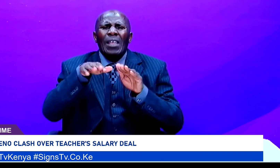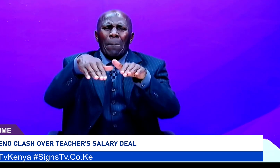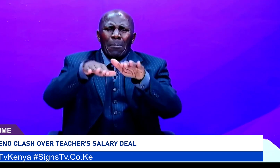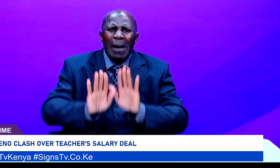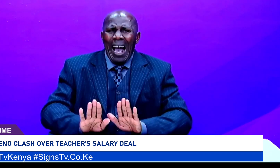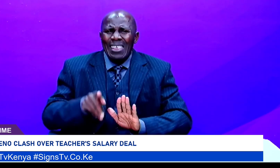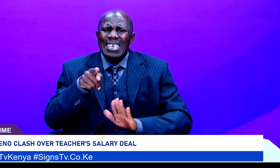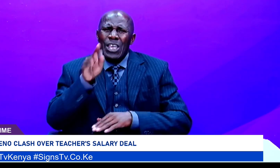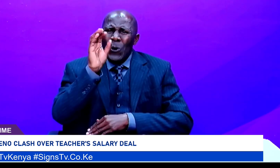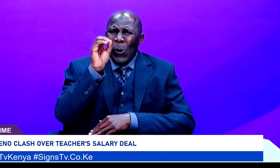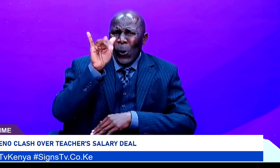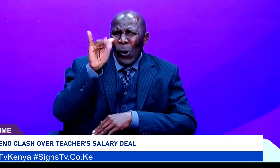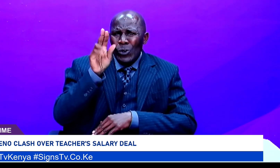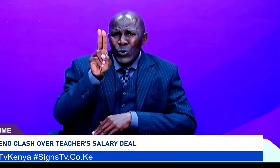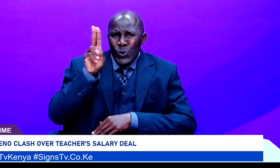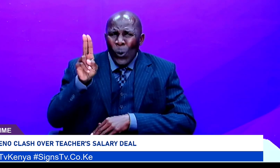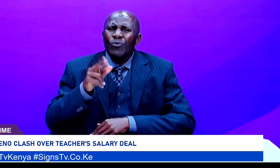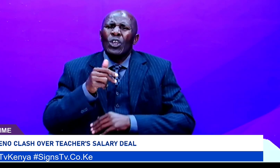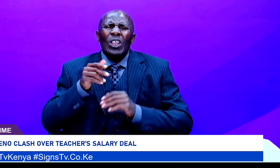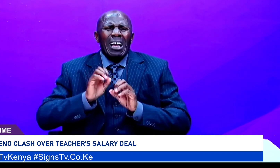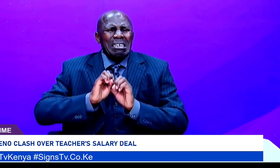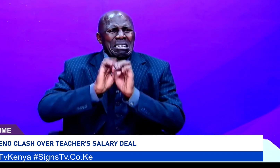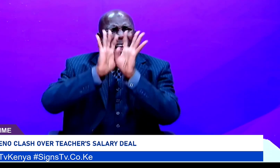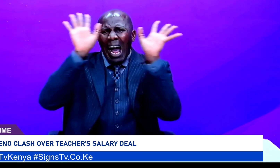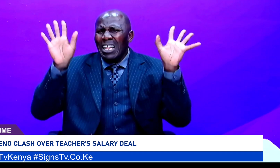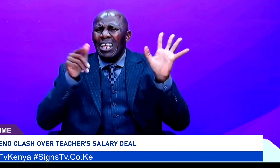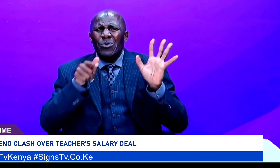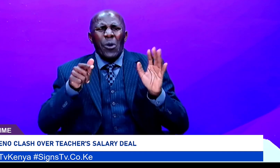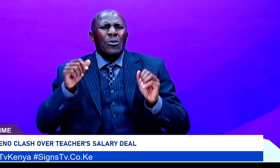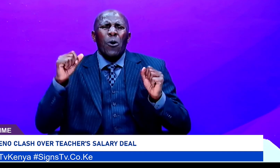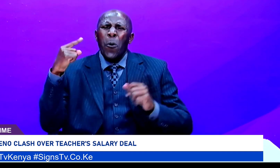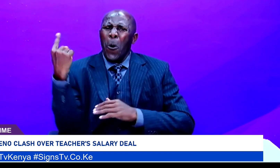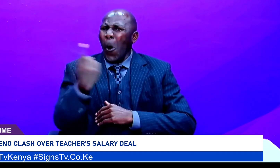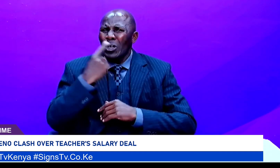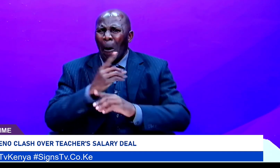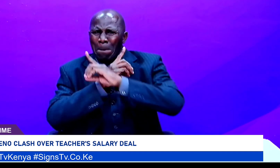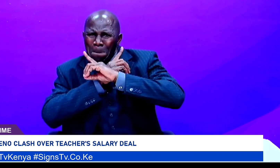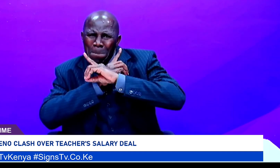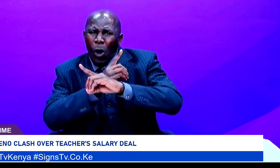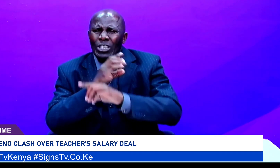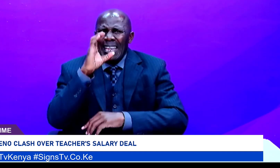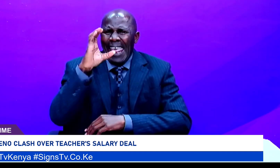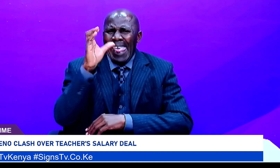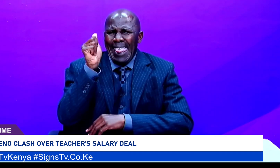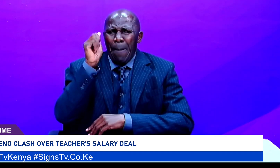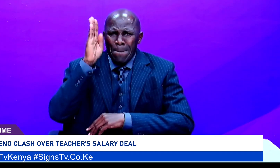opportunity to issue a stern warning to the government, and he cautioned the state against any plans to reduce funding for free